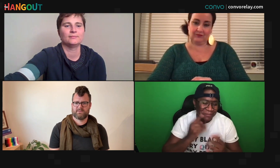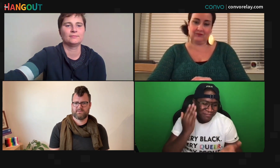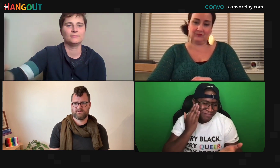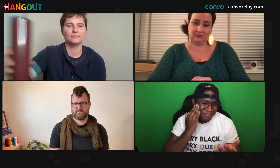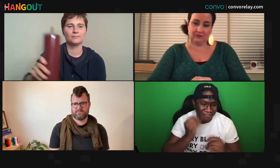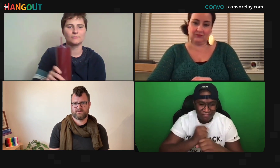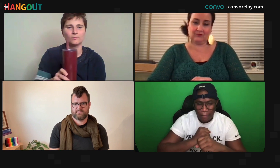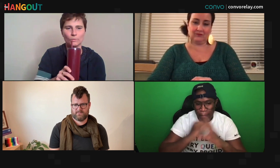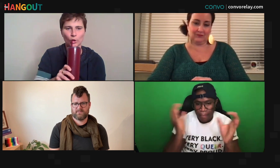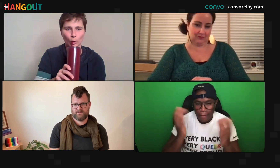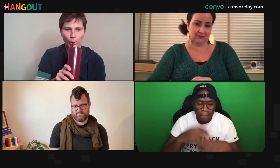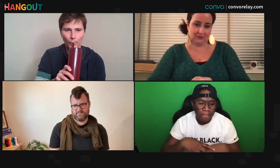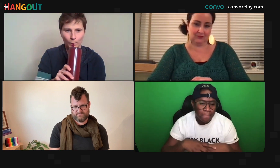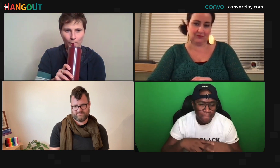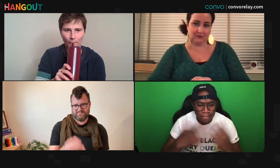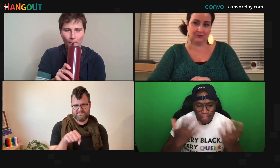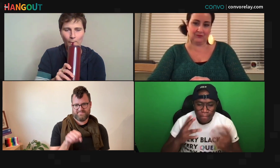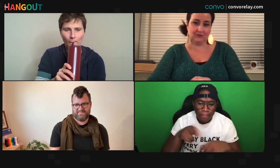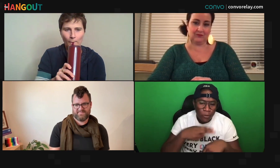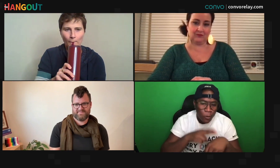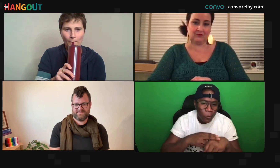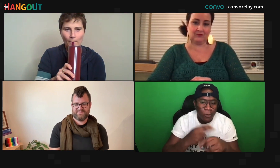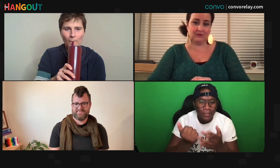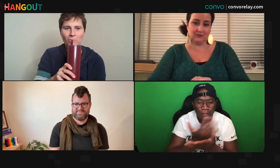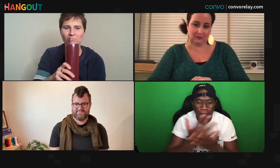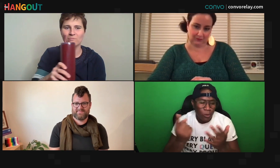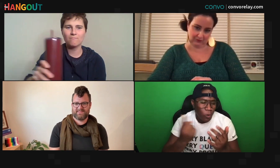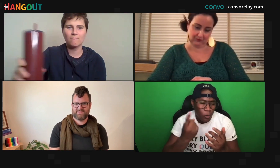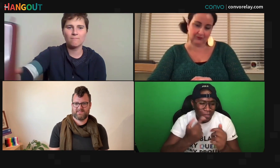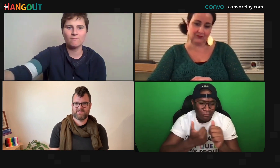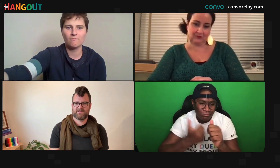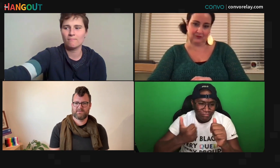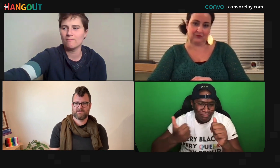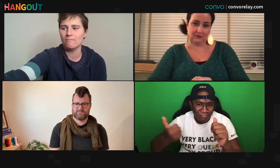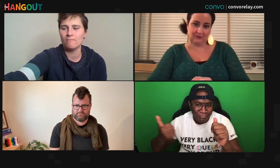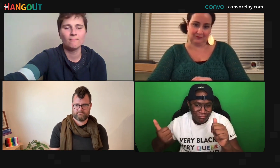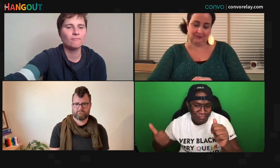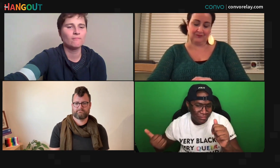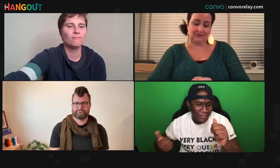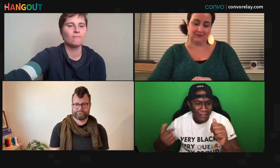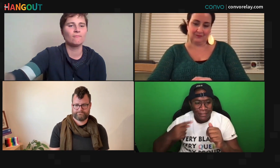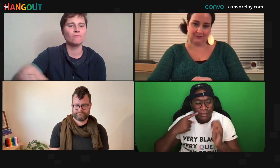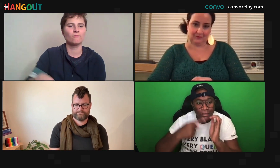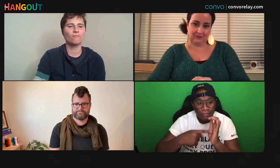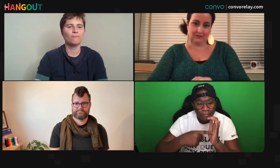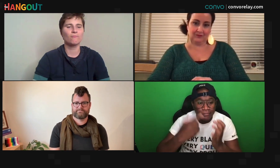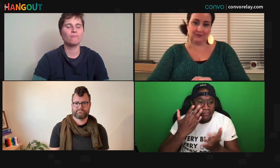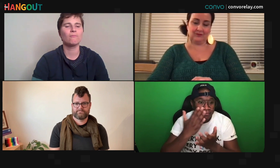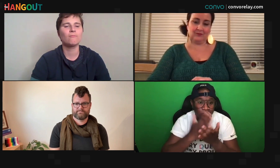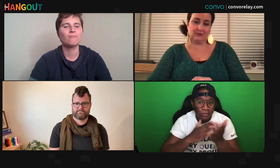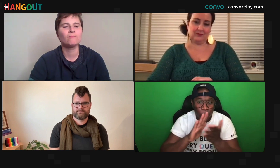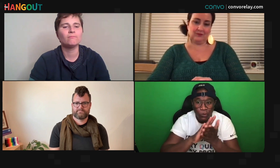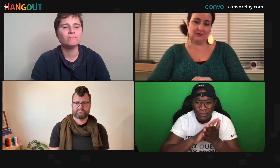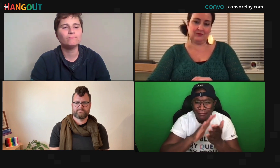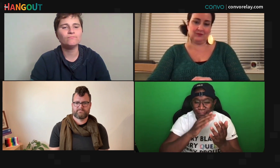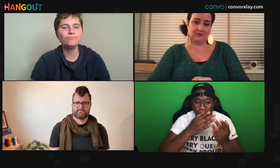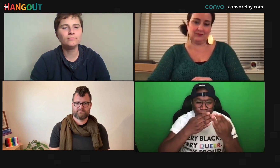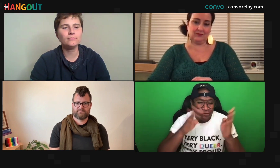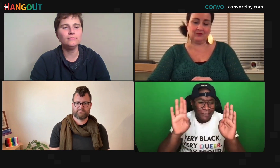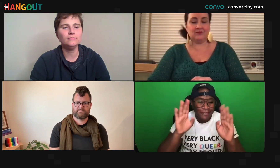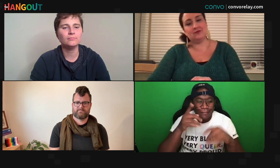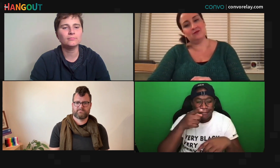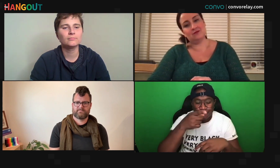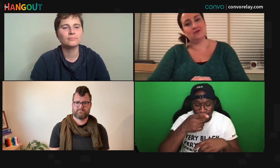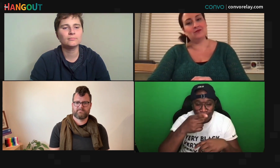And I know for you who have been to a school for the deaf, you know what it's like, and you're always behind. So,